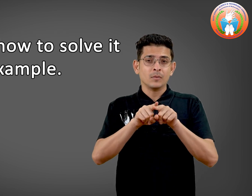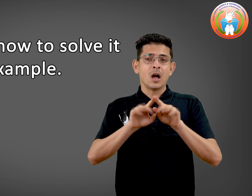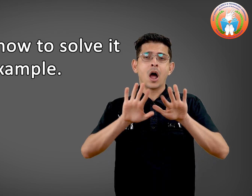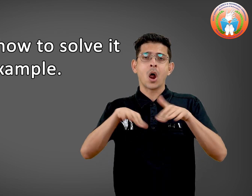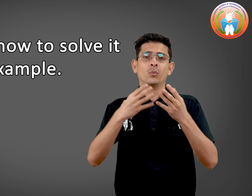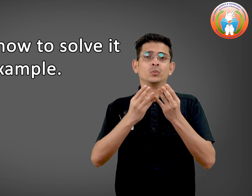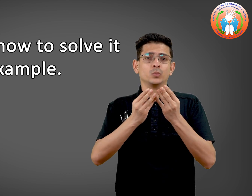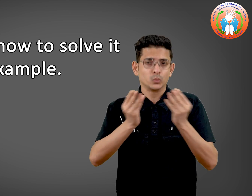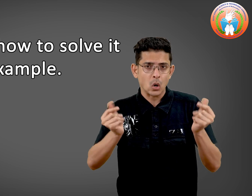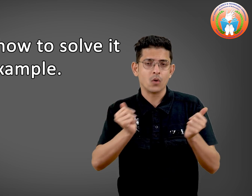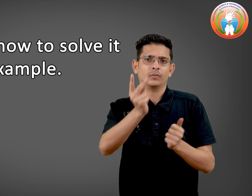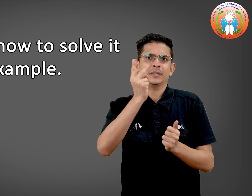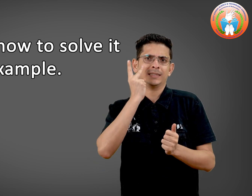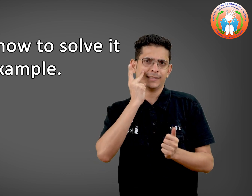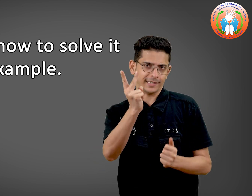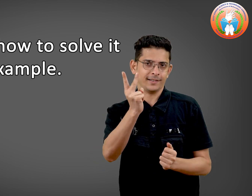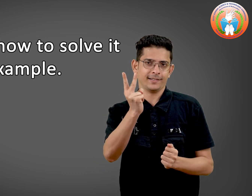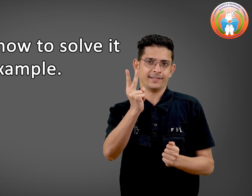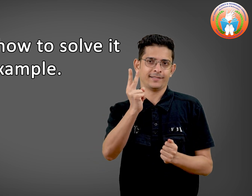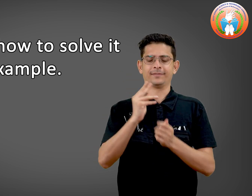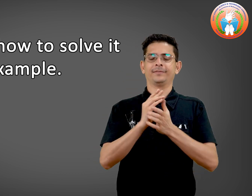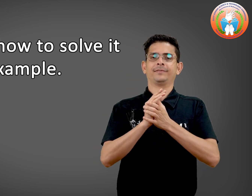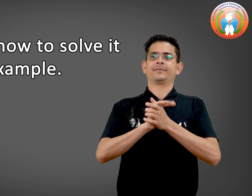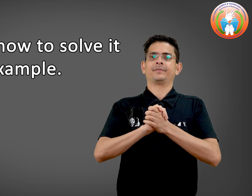Let's see how to solve it with an example.